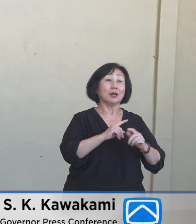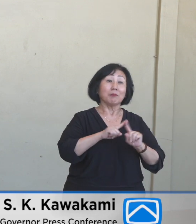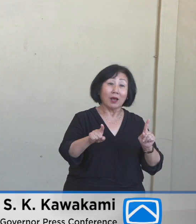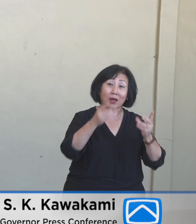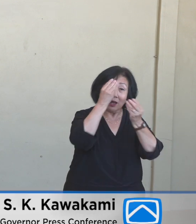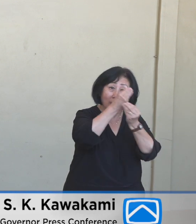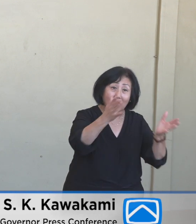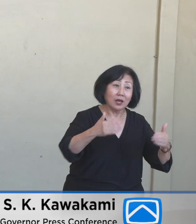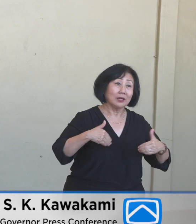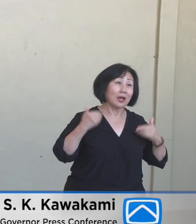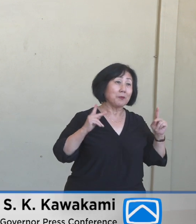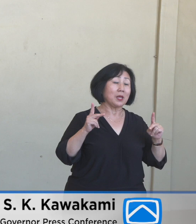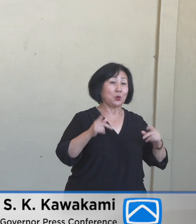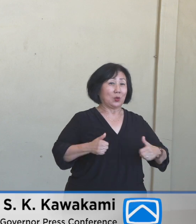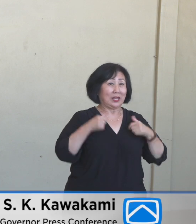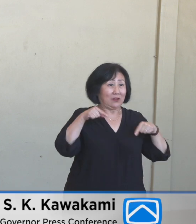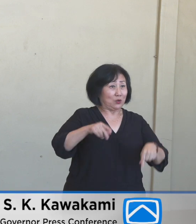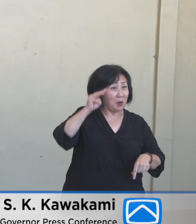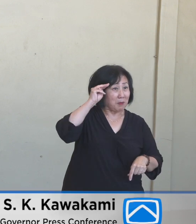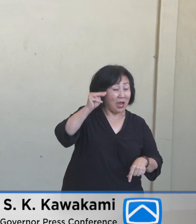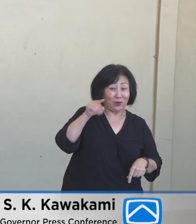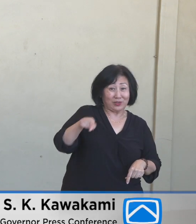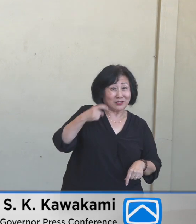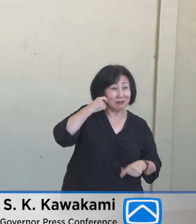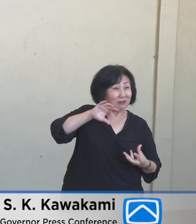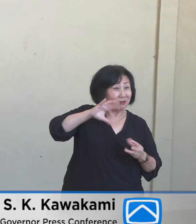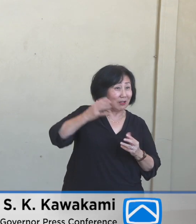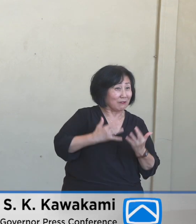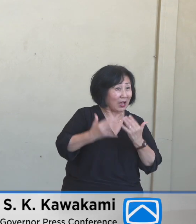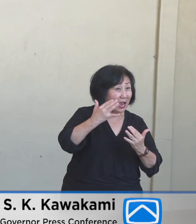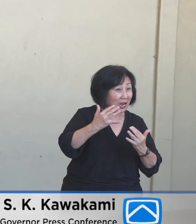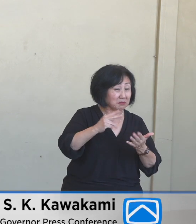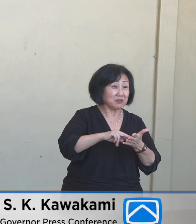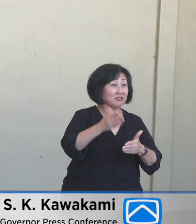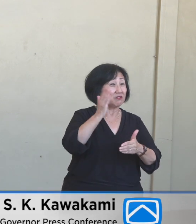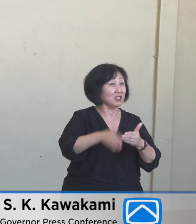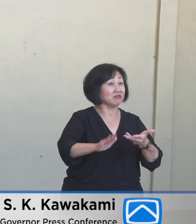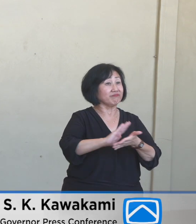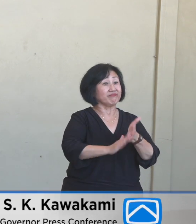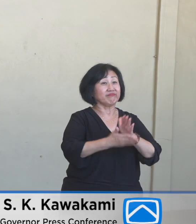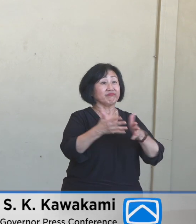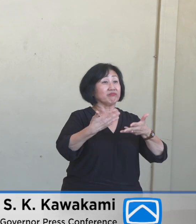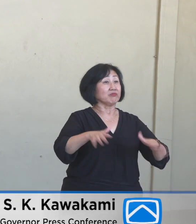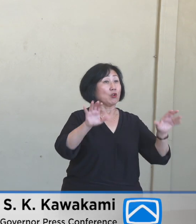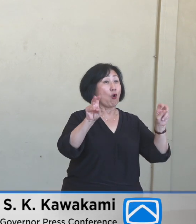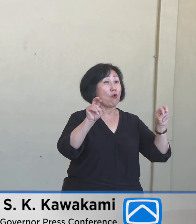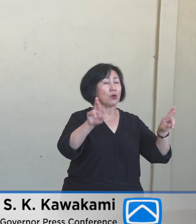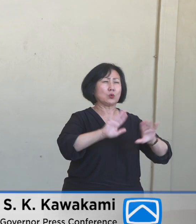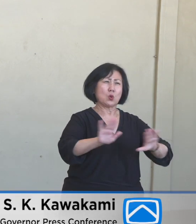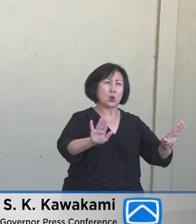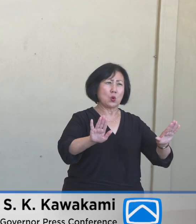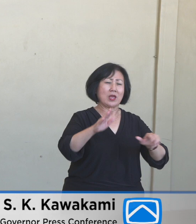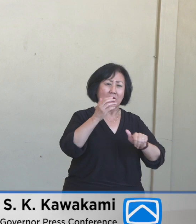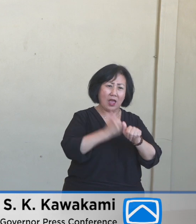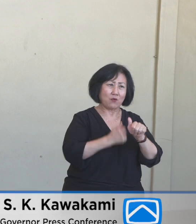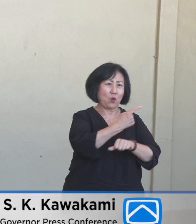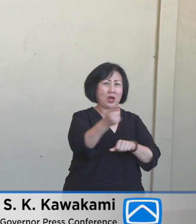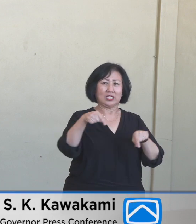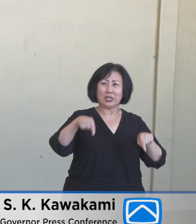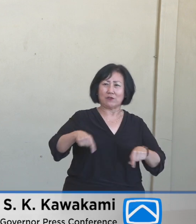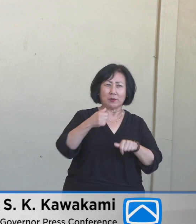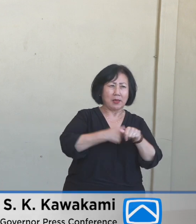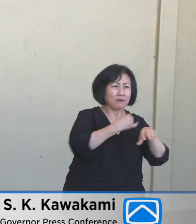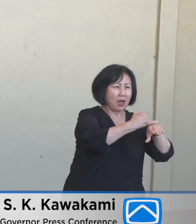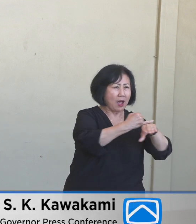young people and our people of Maui that this is not the end of it, that all of us here from every island is here